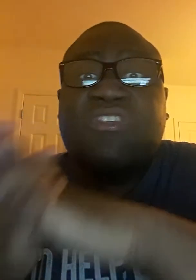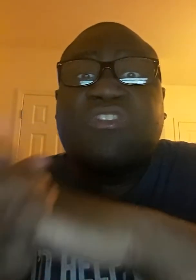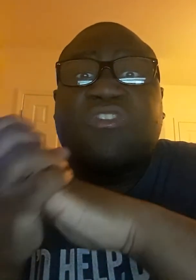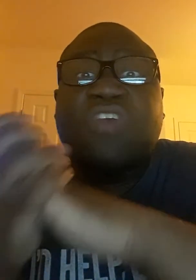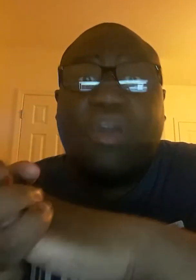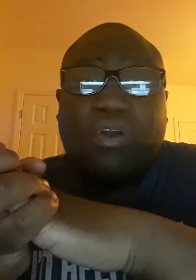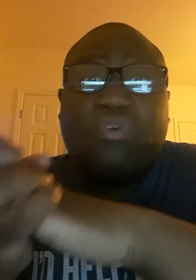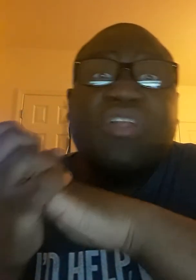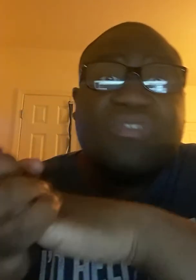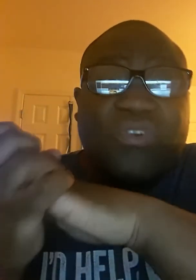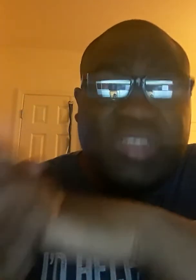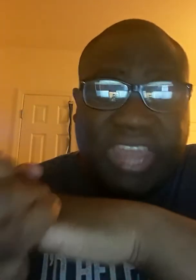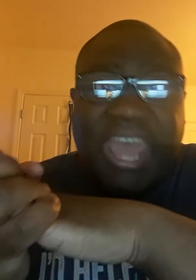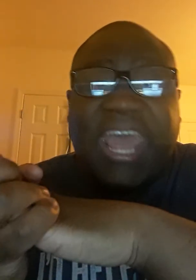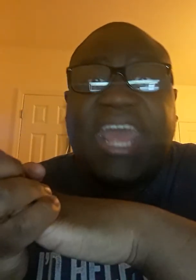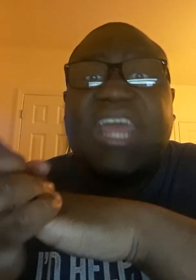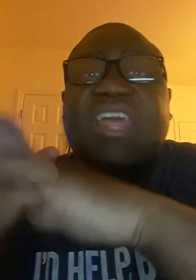So, today,